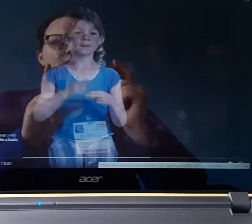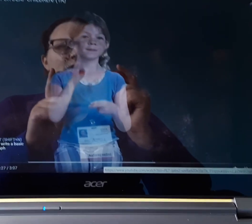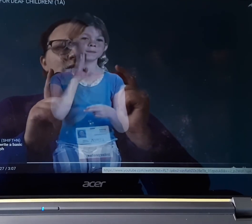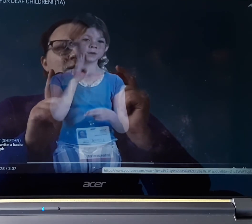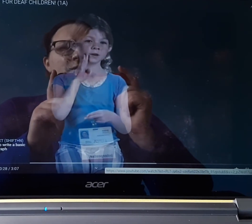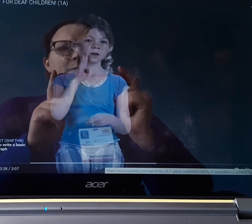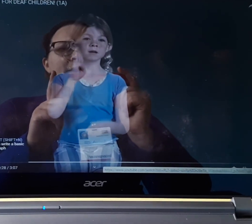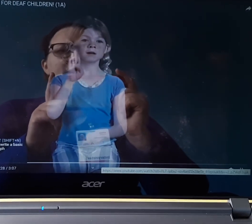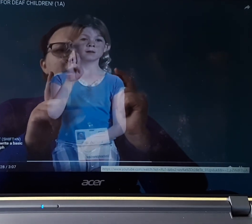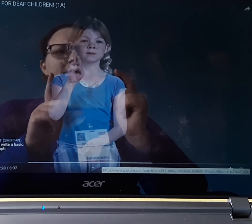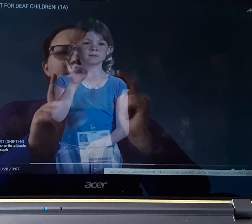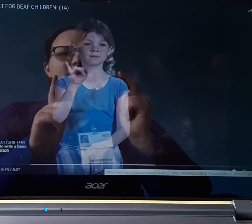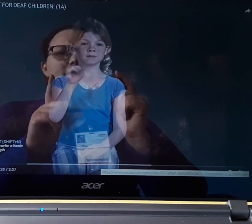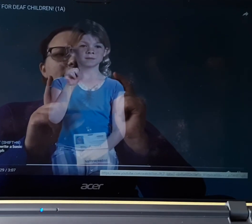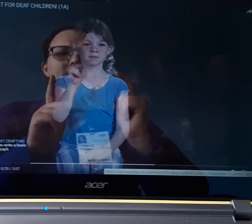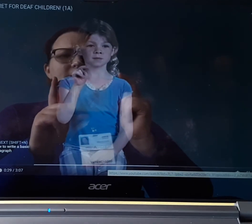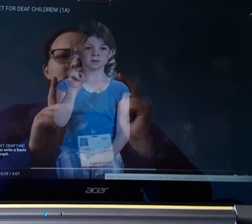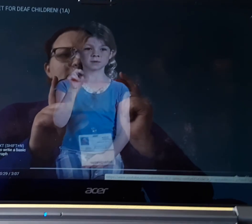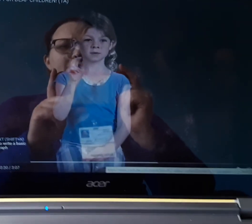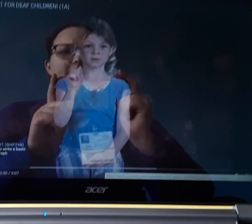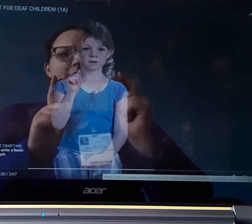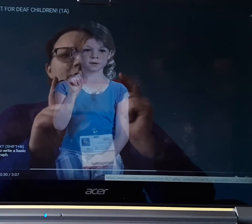So my name is Brianna.